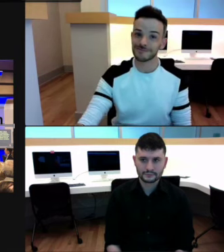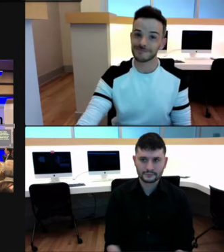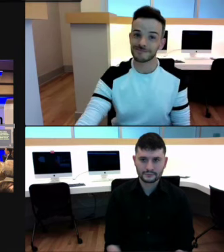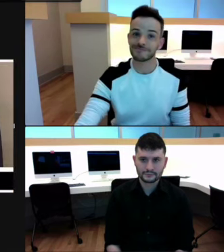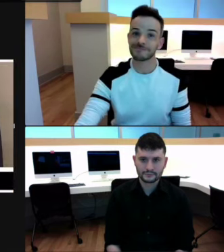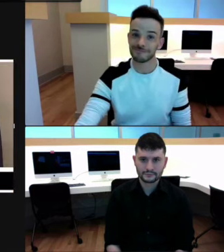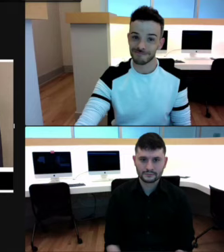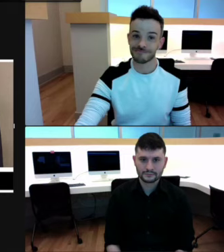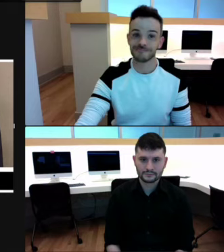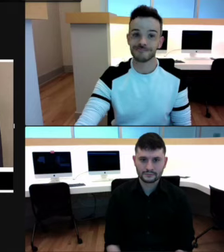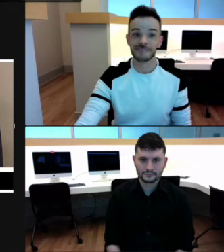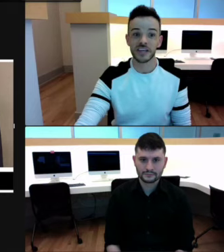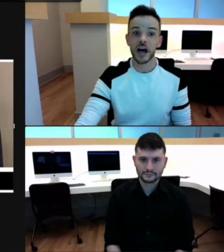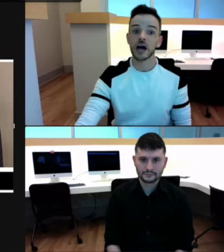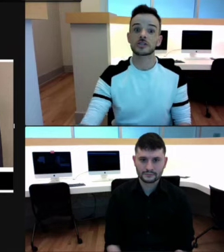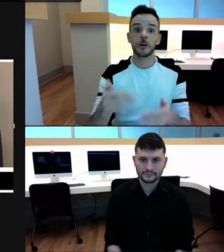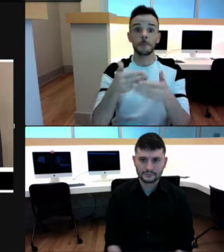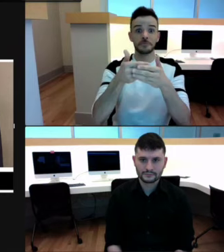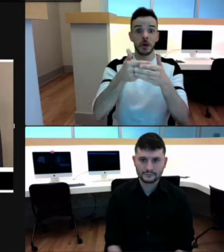hypotheses.